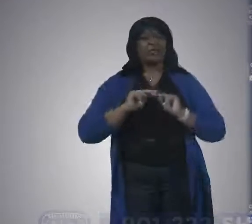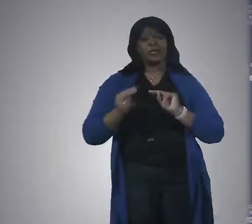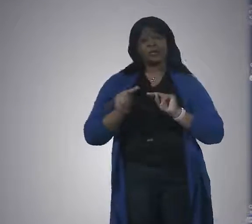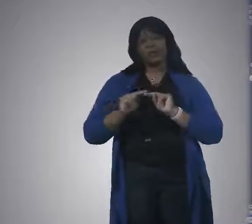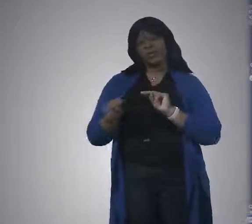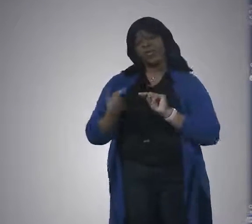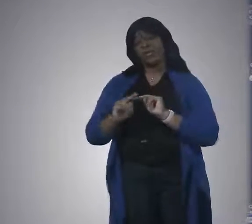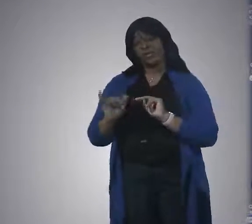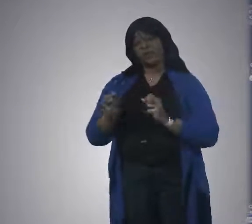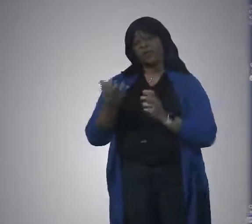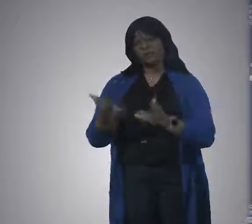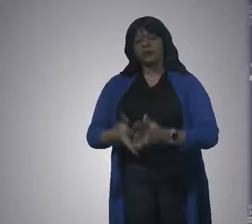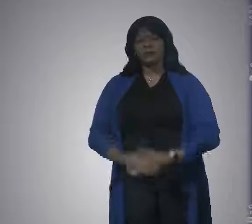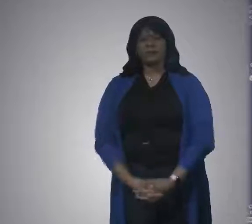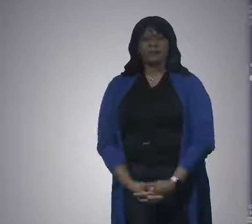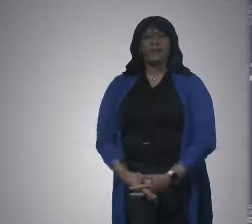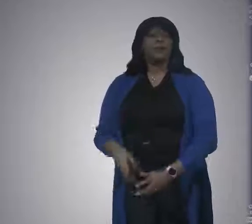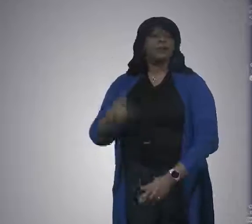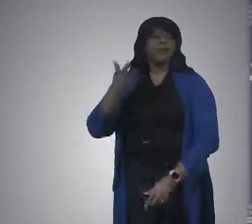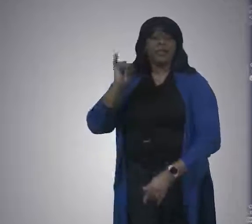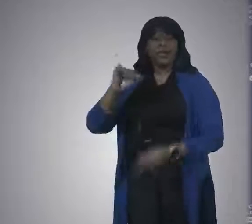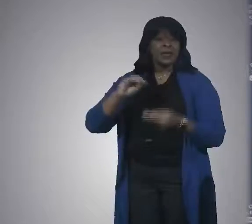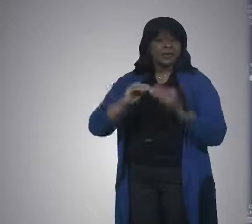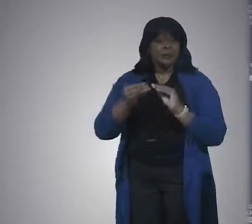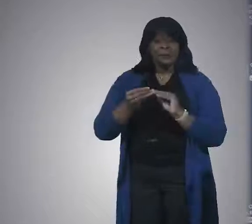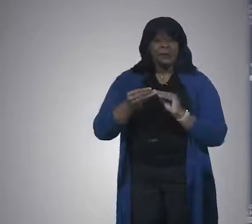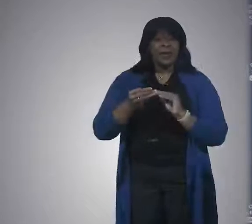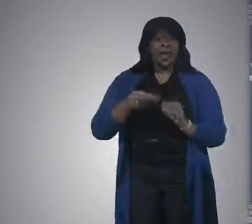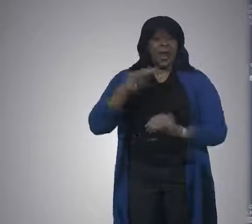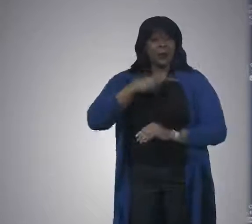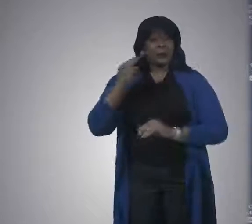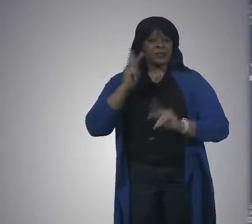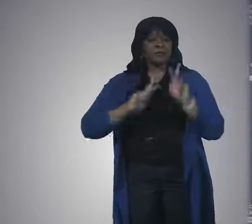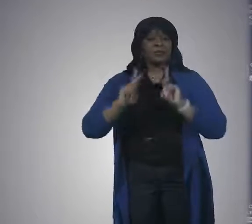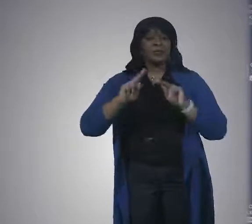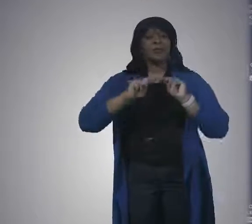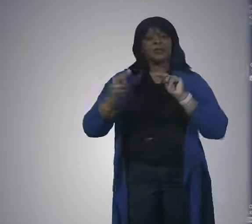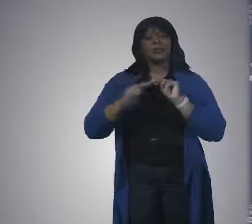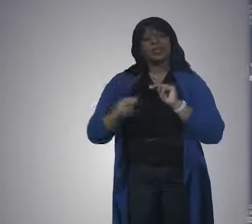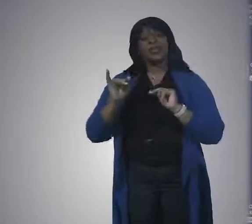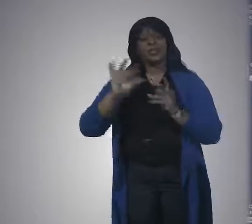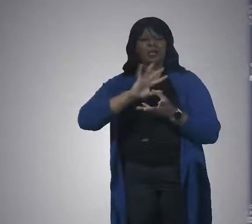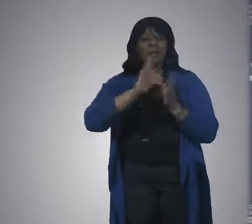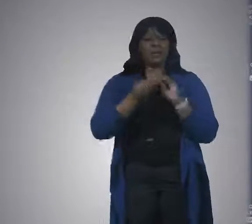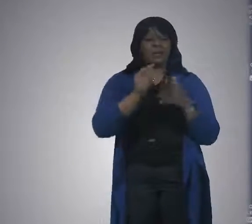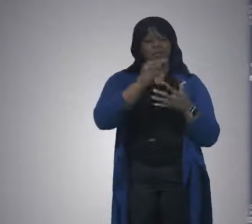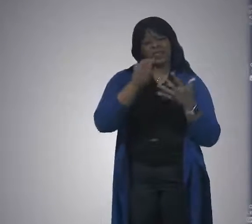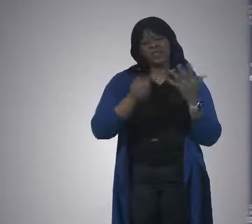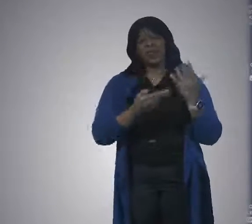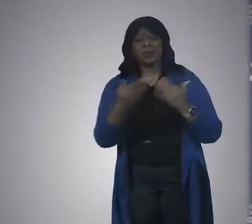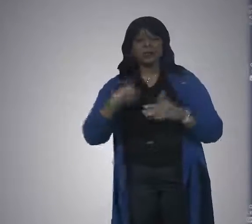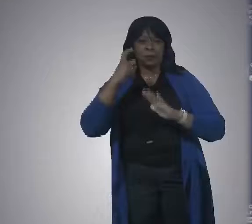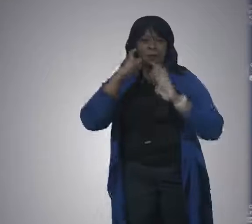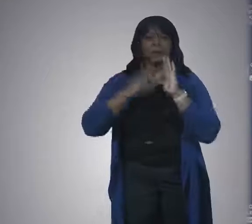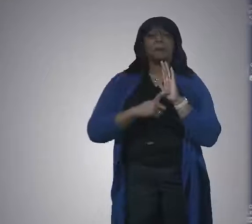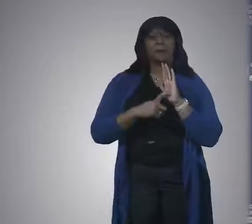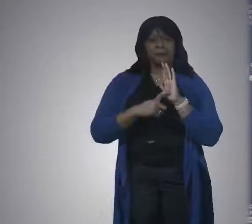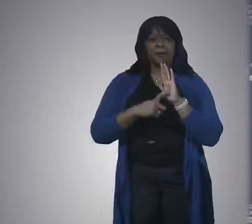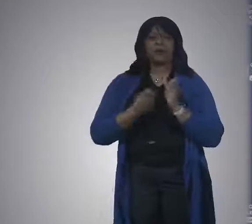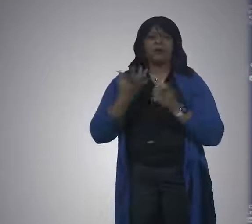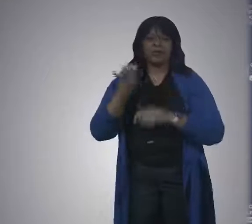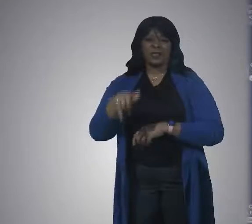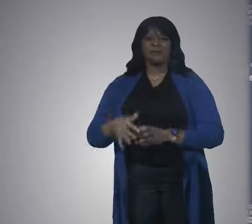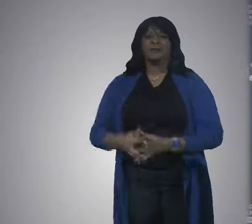decreases because the number of vulnerable people decreases. So I think it's a combination of things that we're seeing play